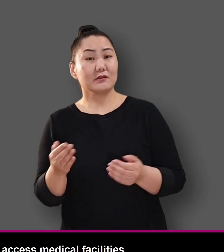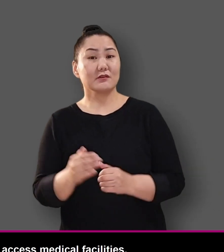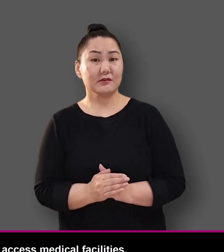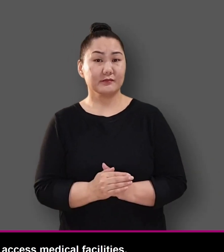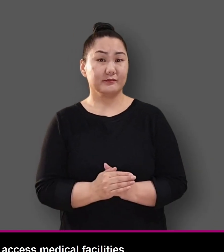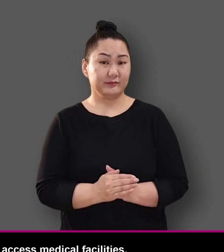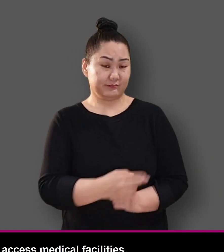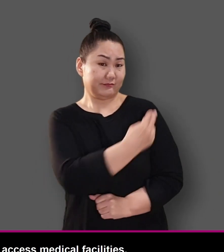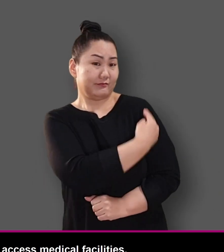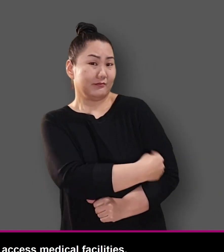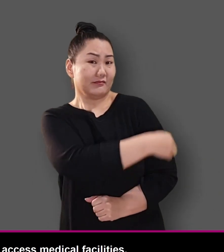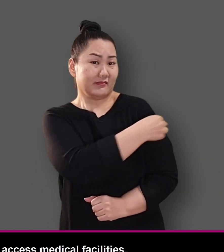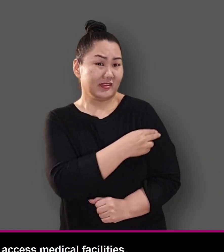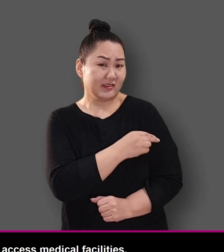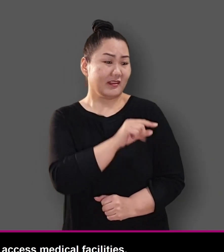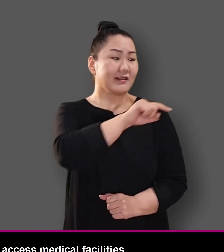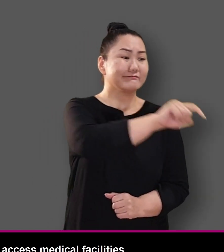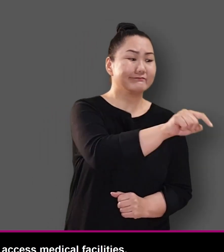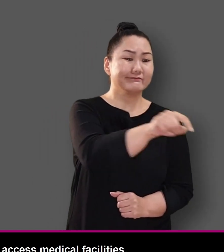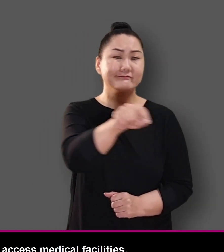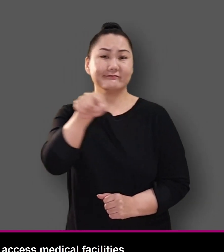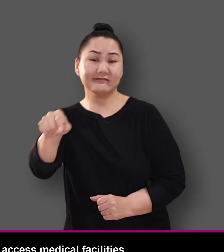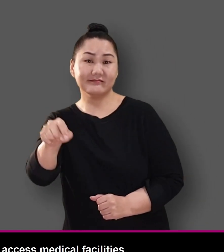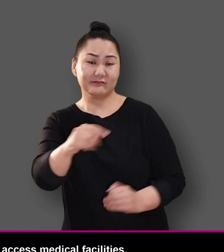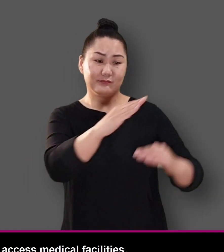physical barriers to access medical facilities,